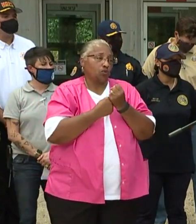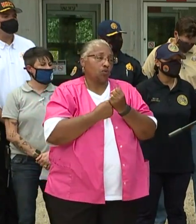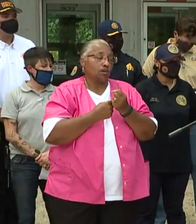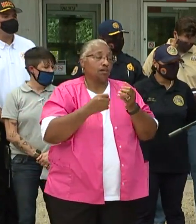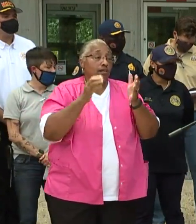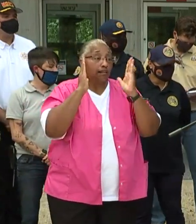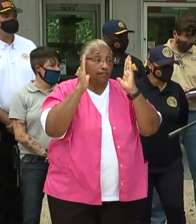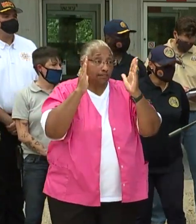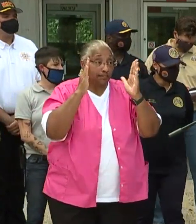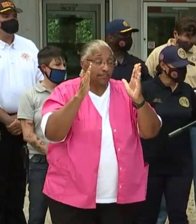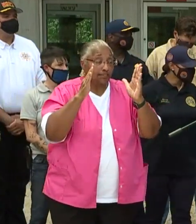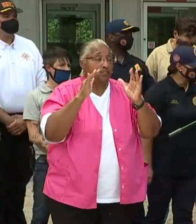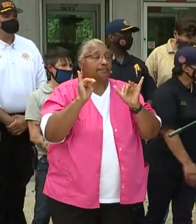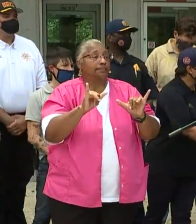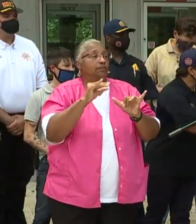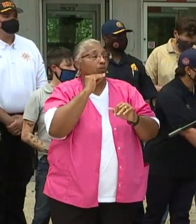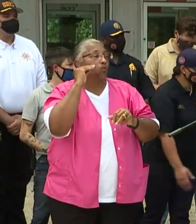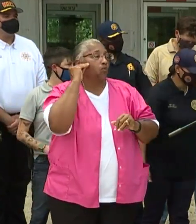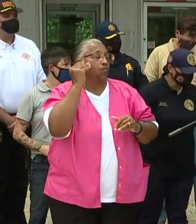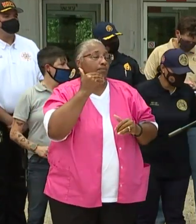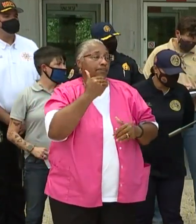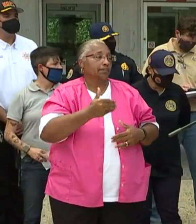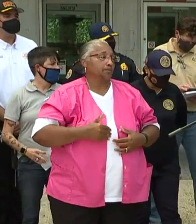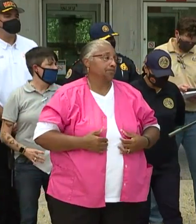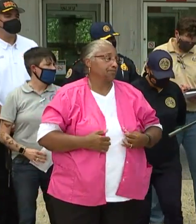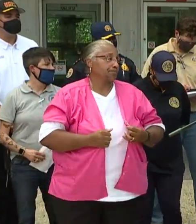home. Thank you. Thank you, Councilmember. Councilman.